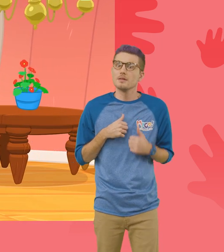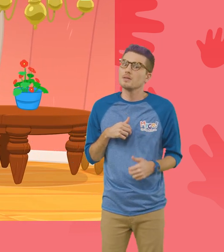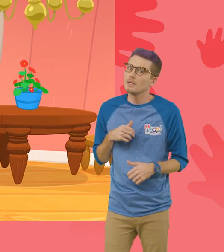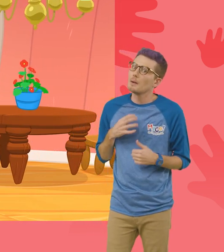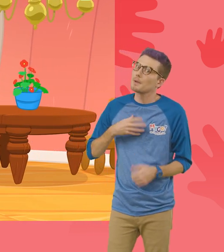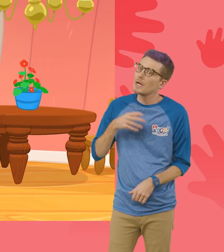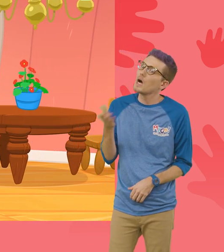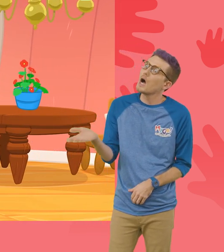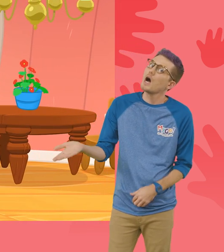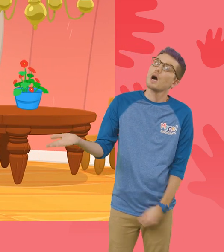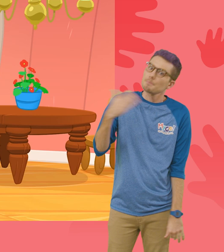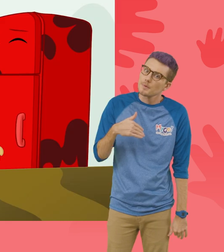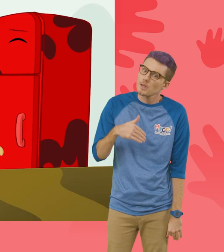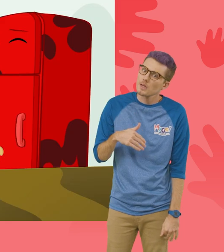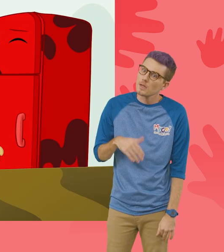Morphle, come back!